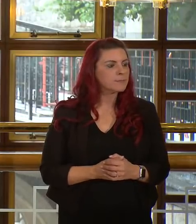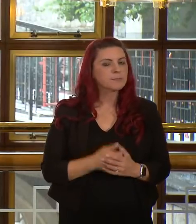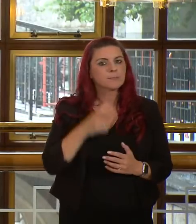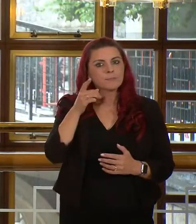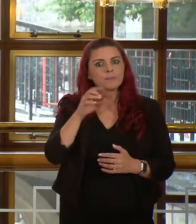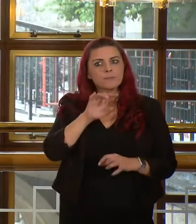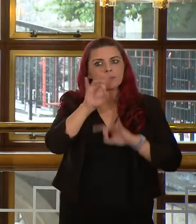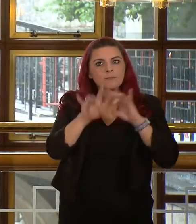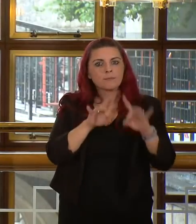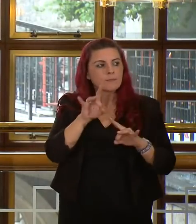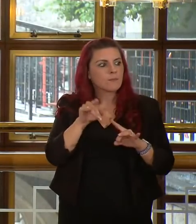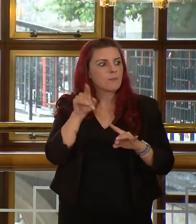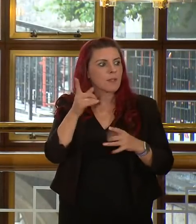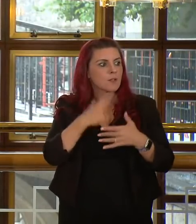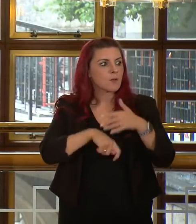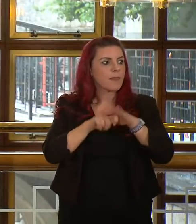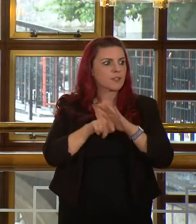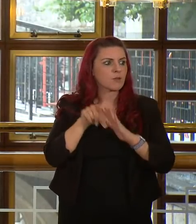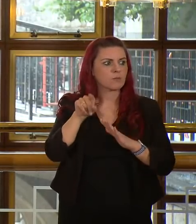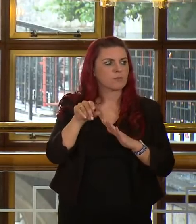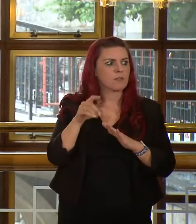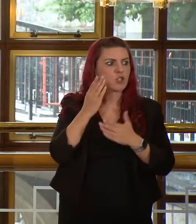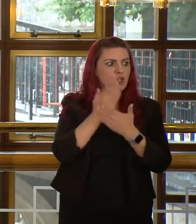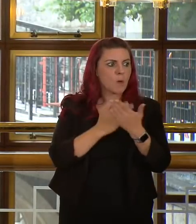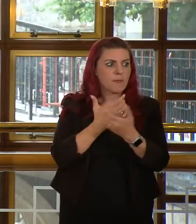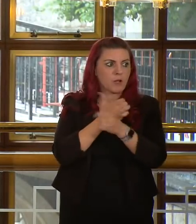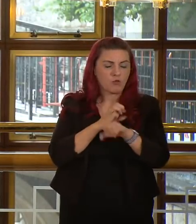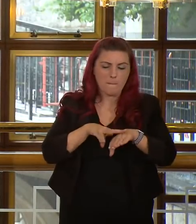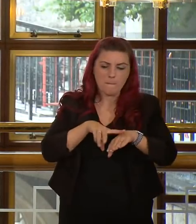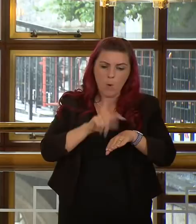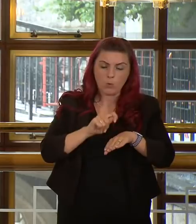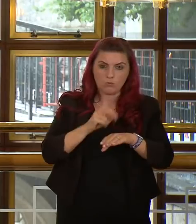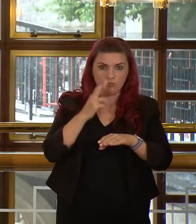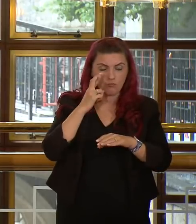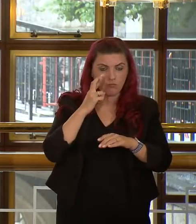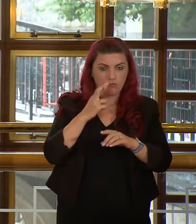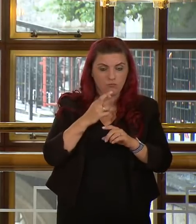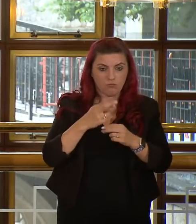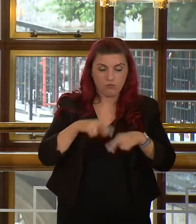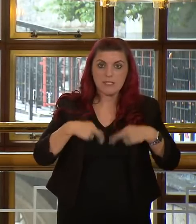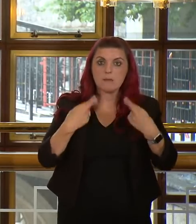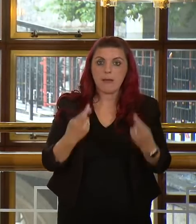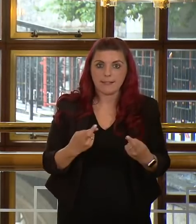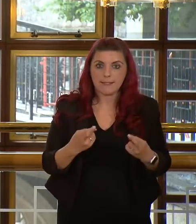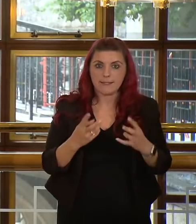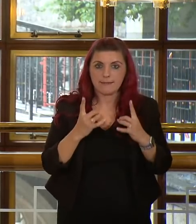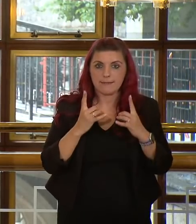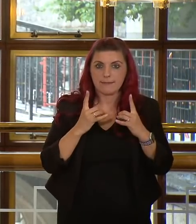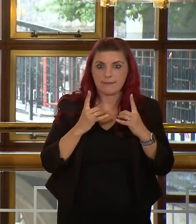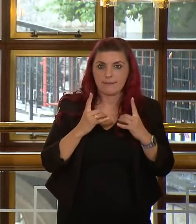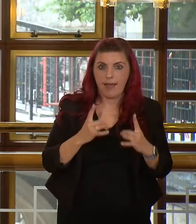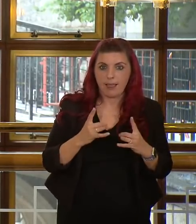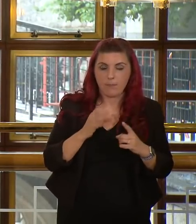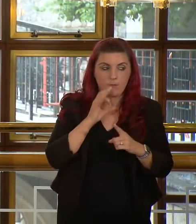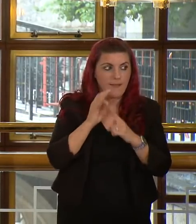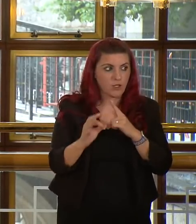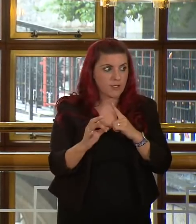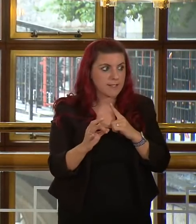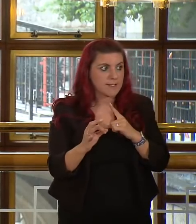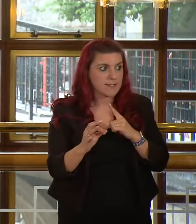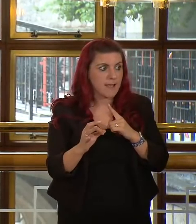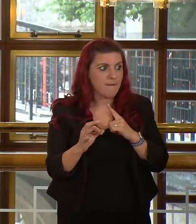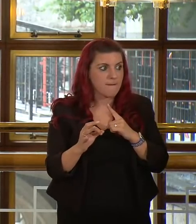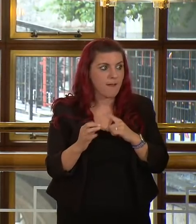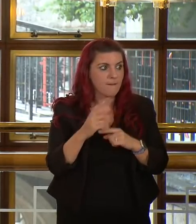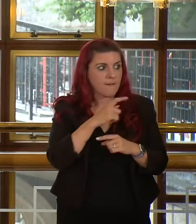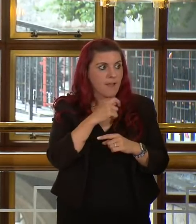Taoiseach, some of the country's most respected health professionals have come out against the idea of reopening the skies in the past 48 hours. It said it's